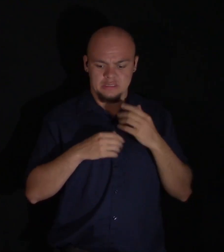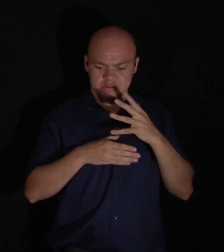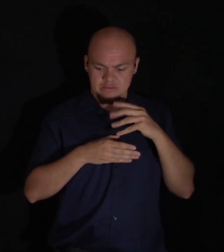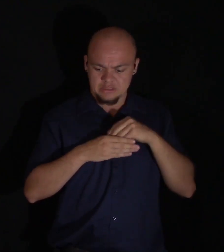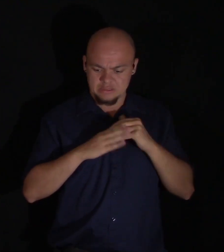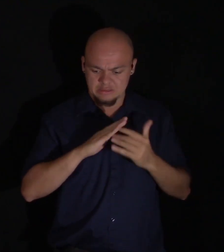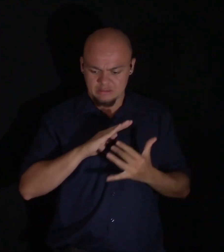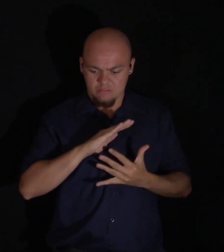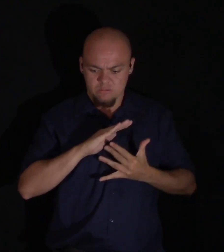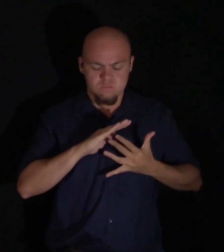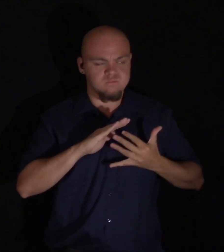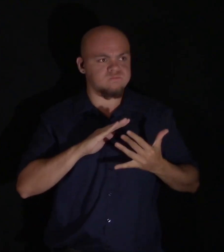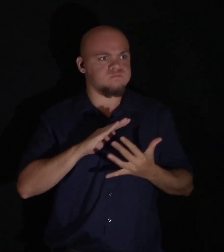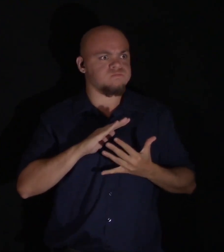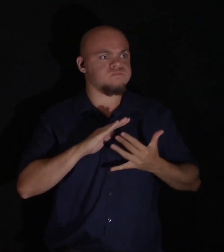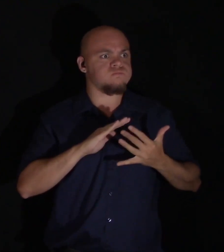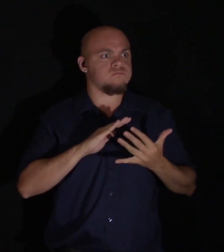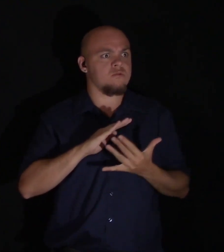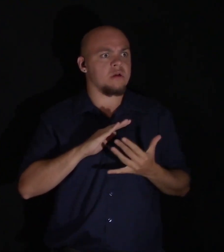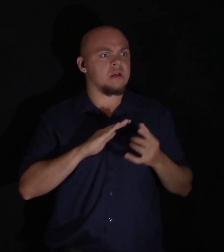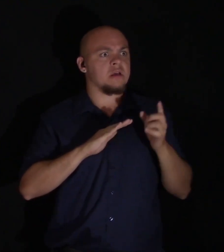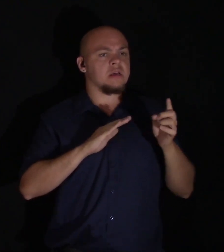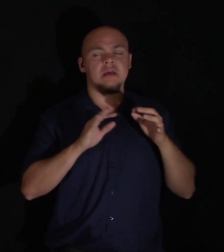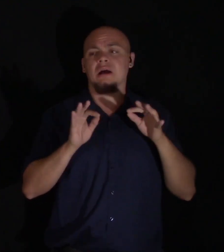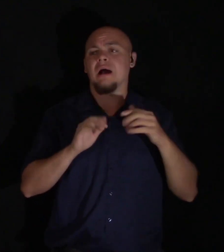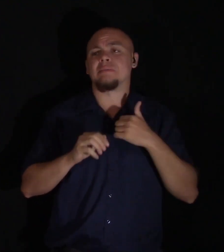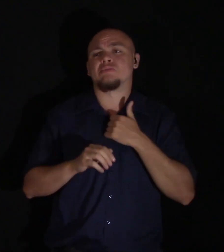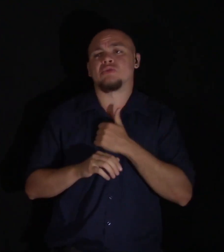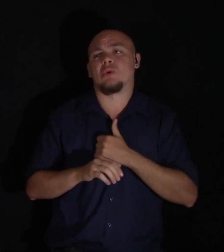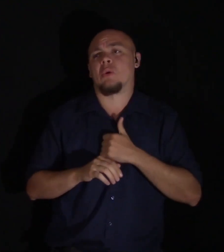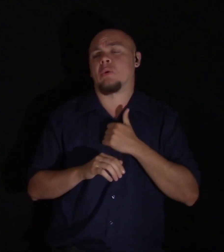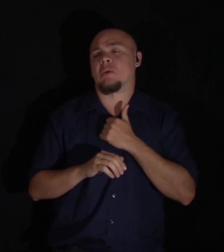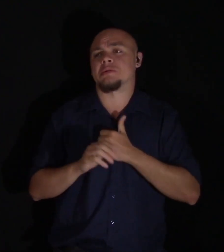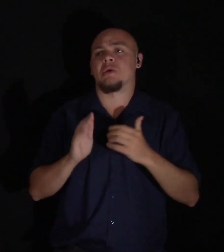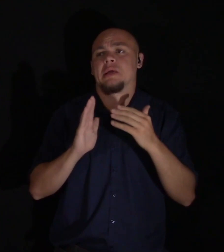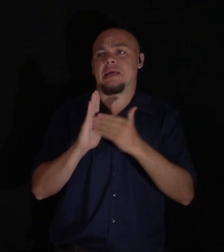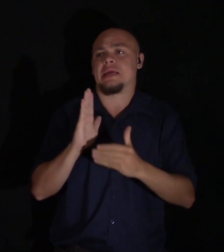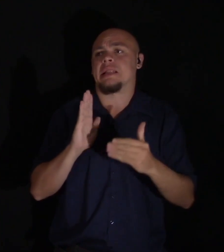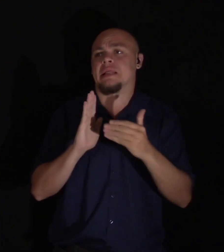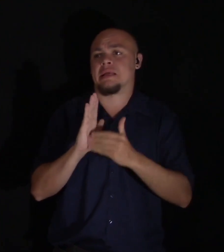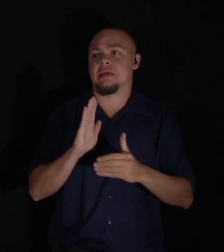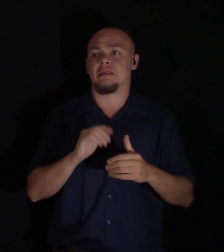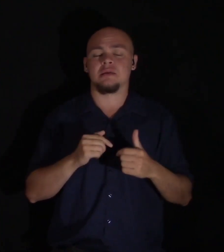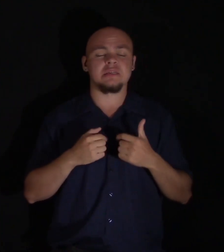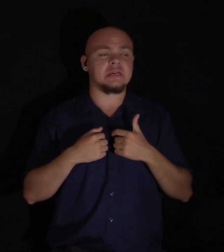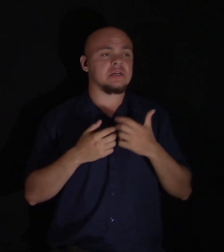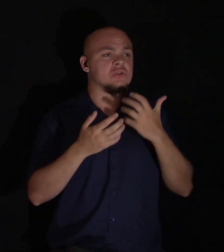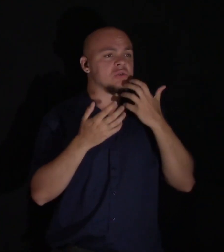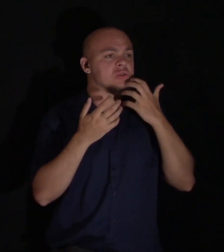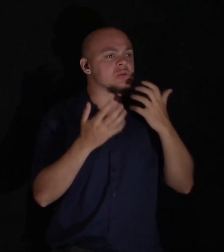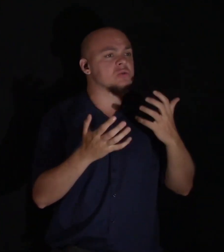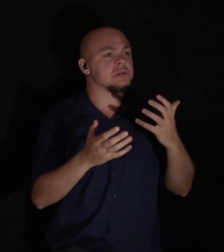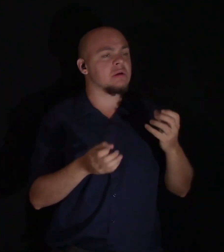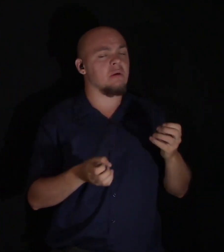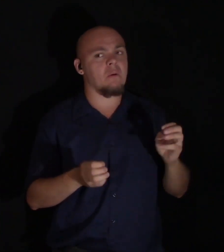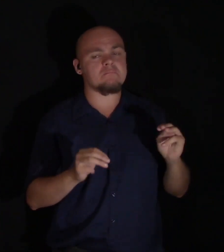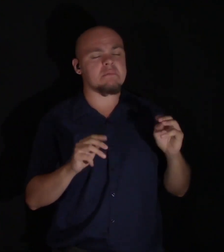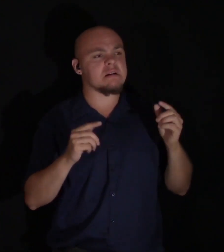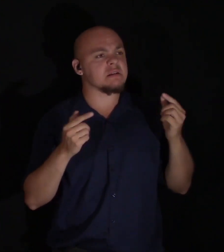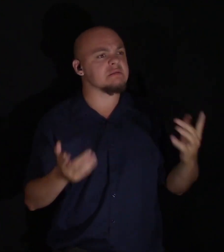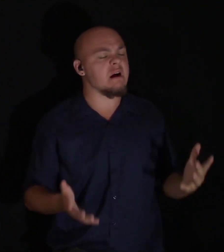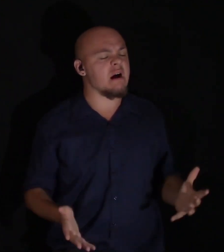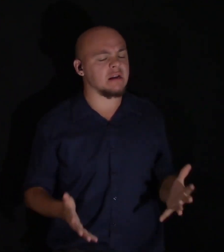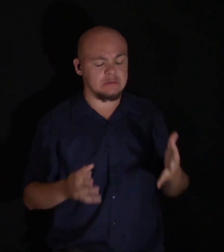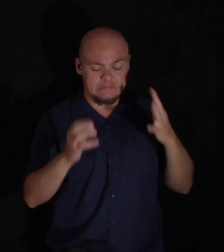within me. As he said, "I'm so sorry," over and over, I screamed, "Oh my God, oh